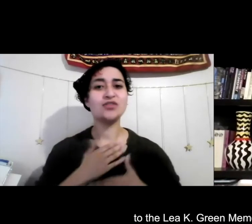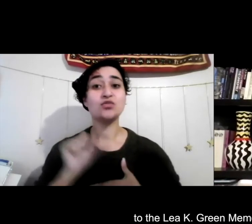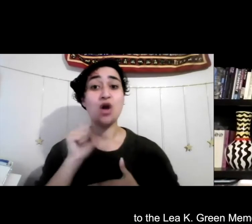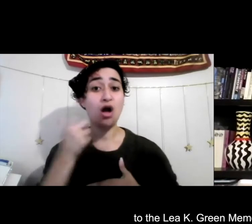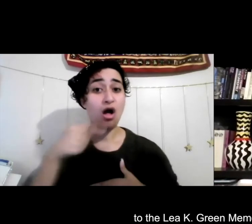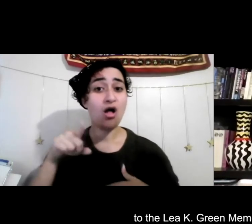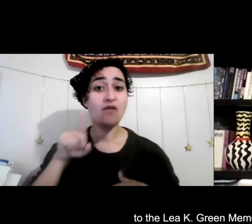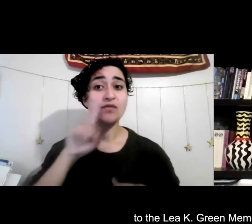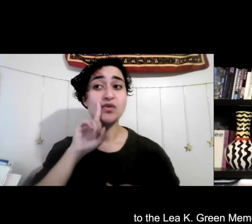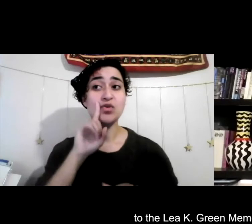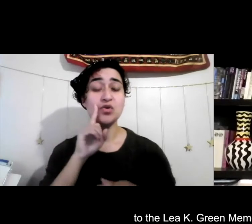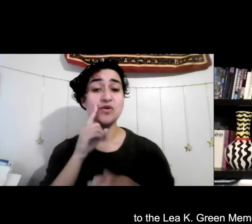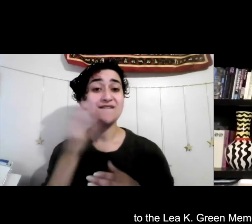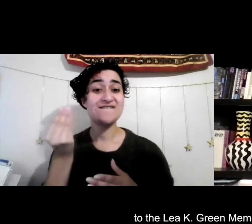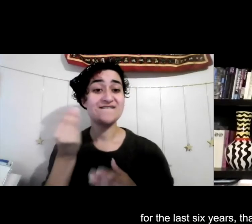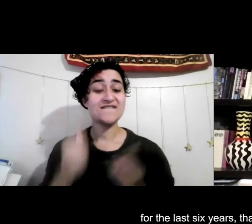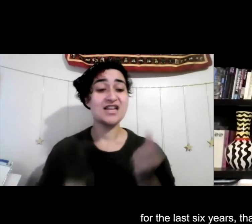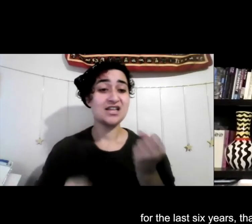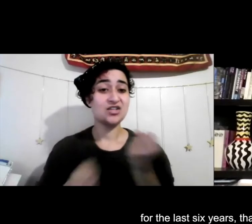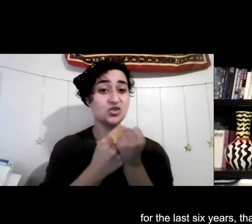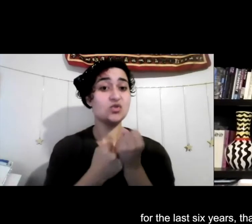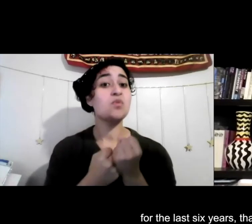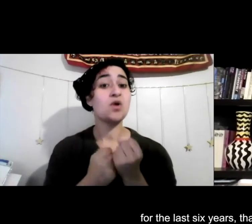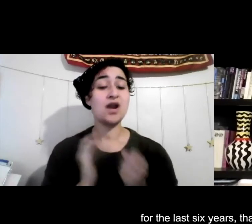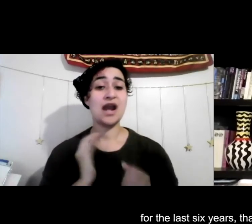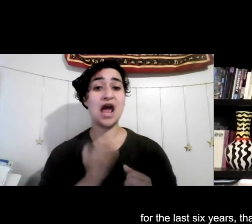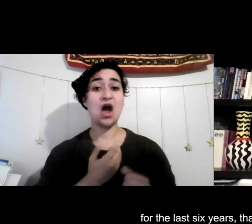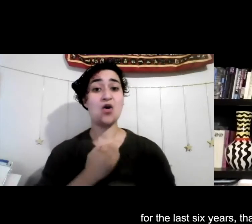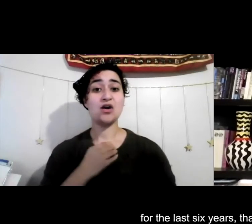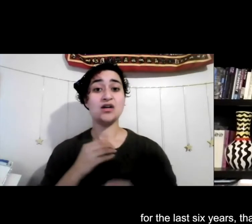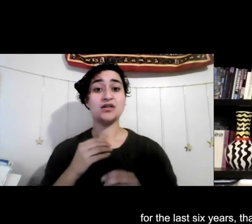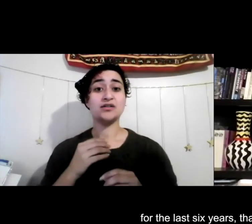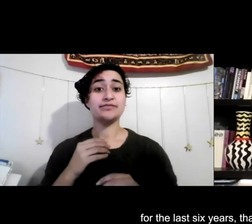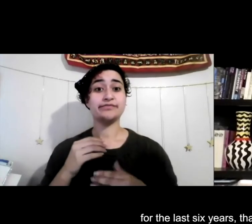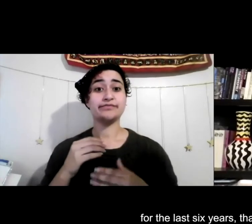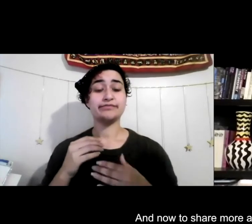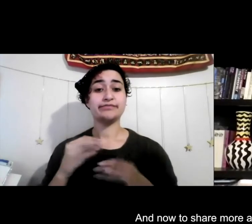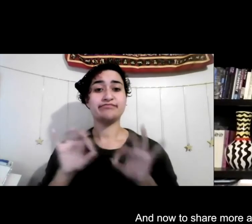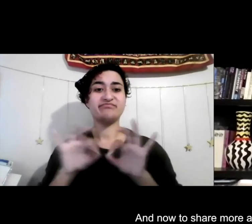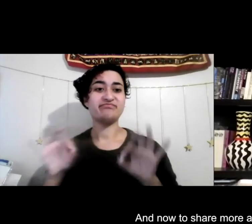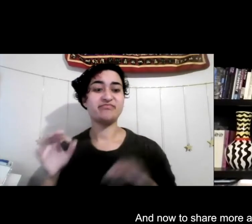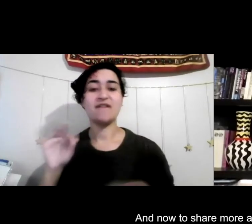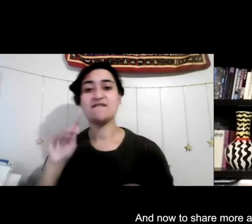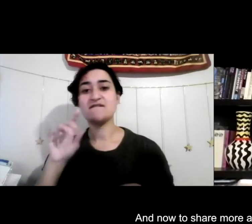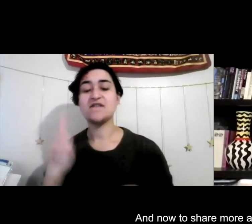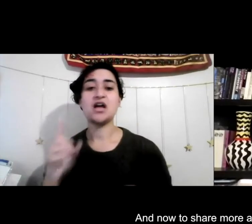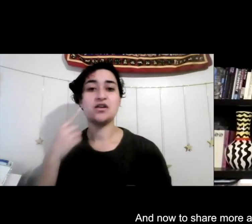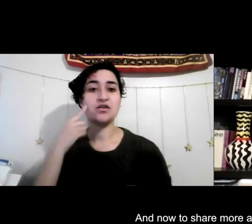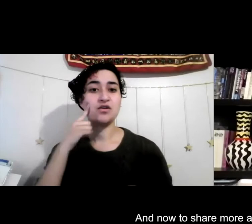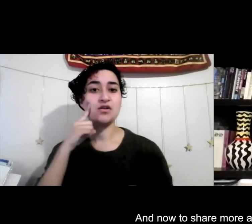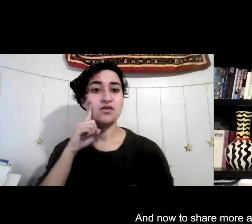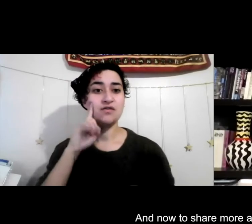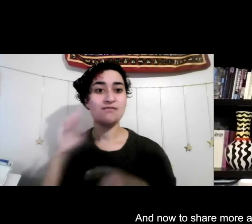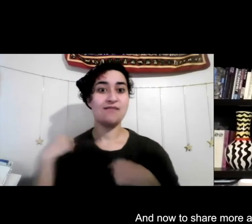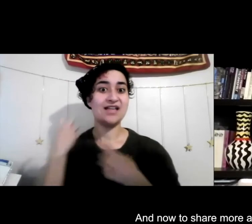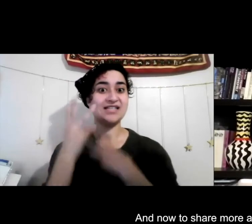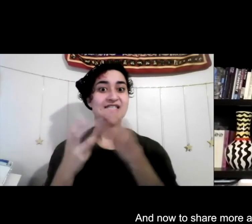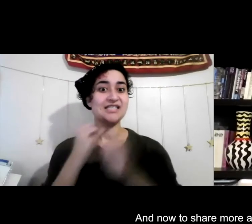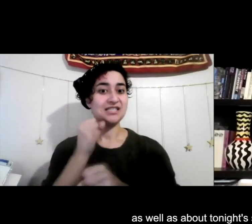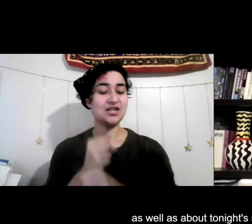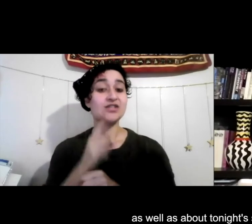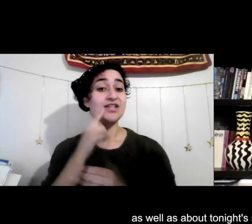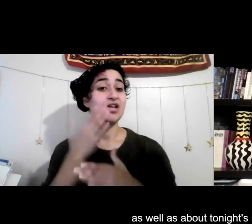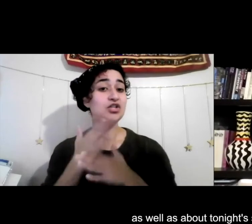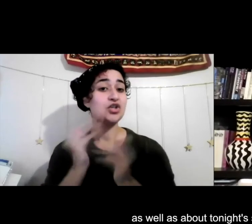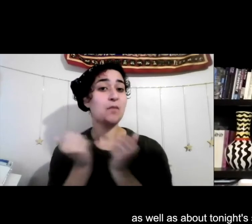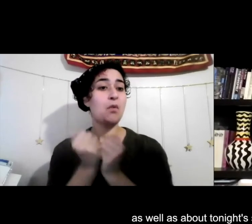to the Lea K. Green Memorial Fund for the last 6 years. Thank you. And now, to share more about Leah,